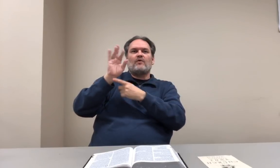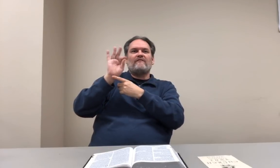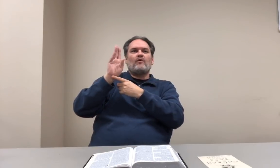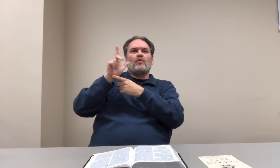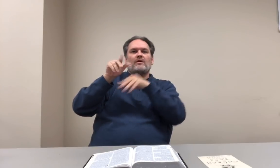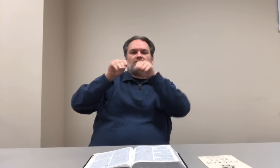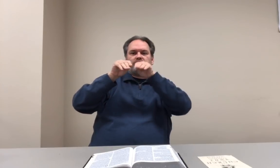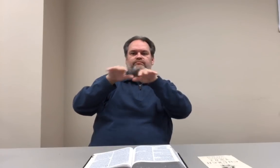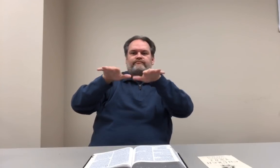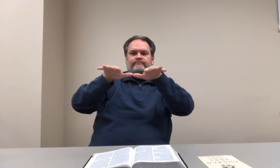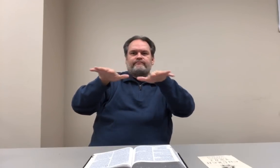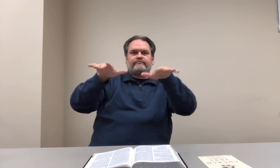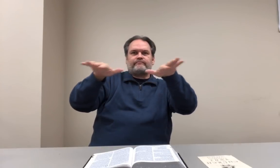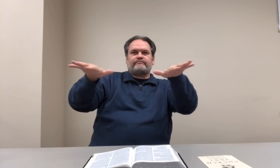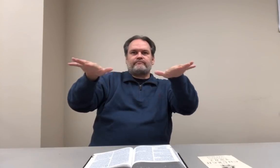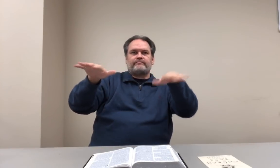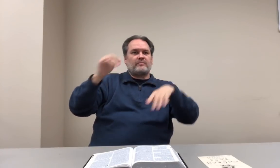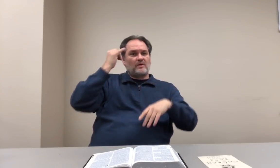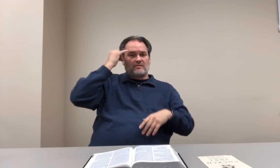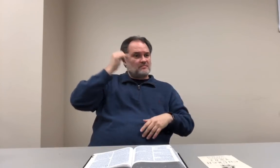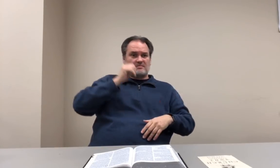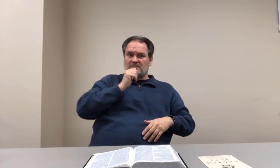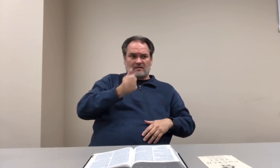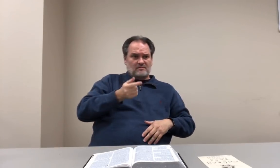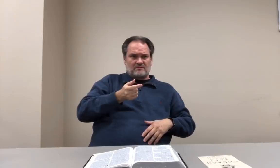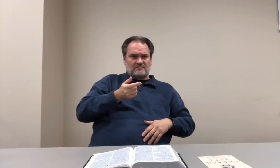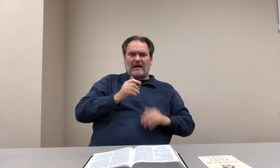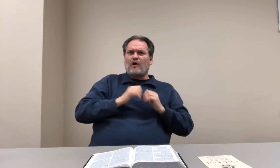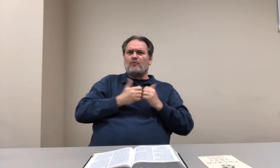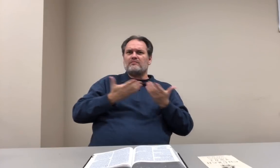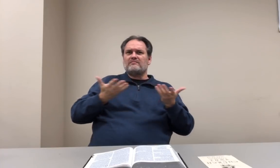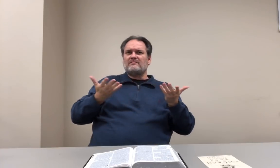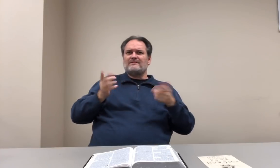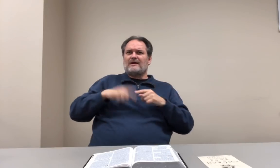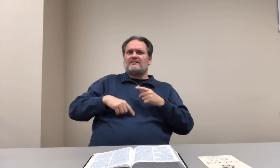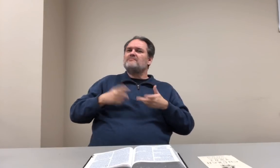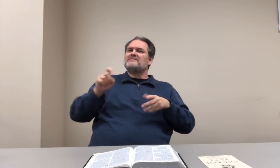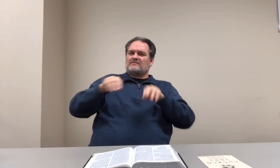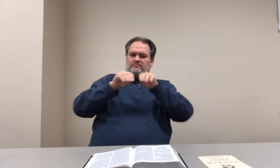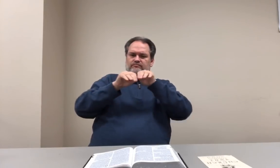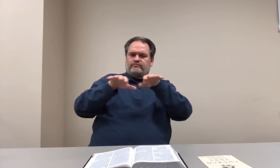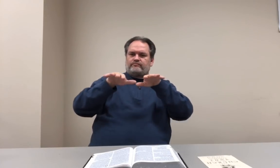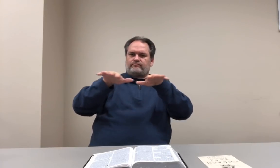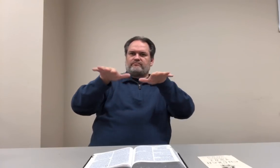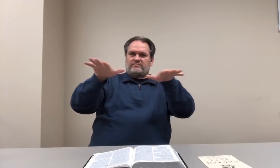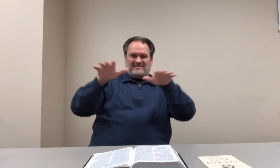latent possibilities in God. There is no thing that he could do later to change him or make him better.